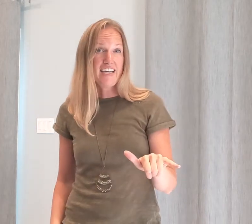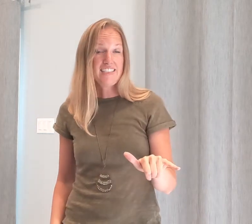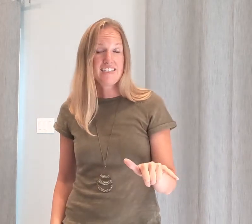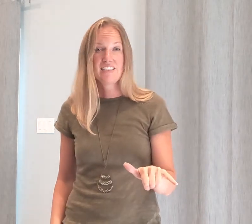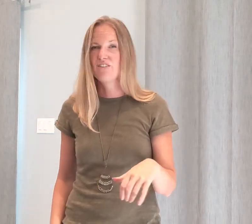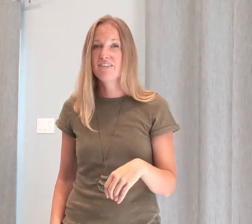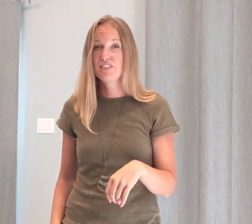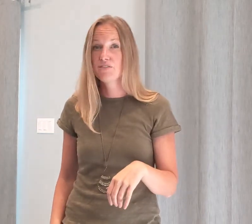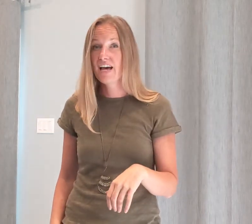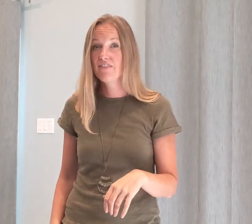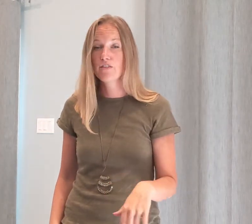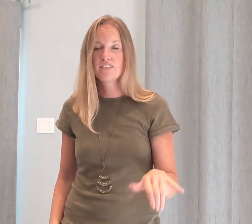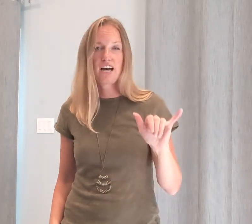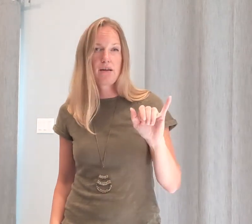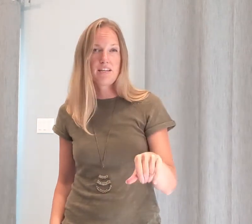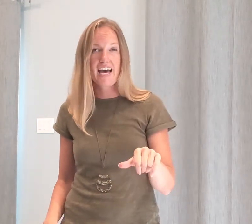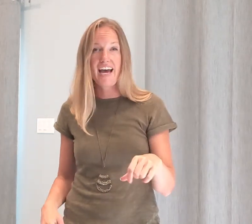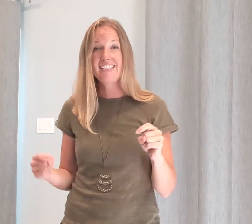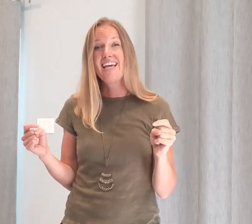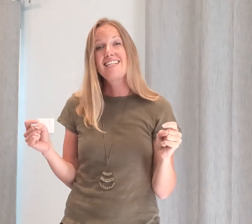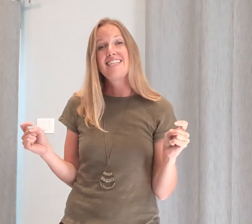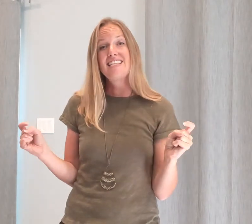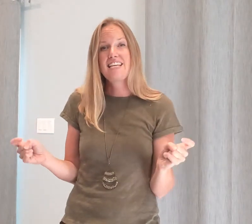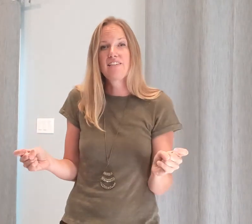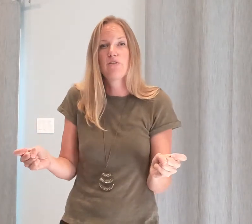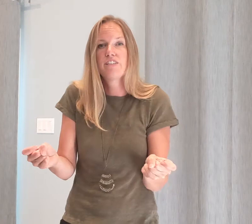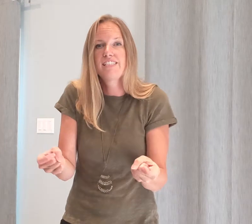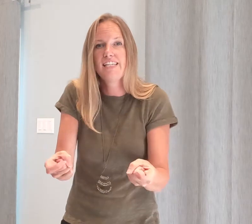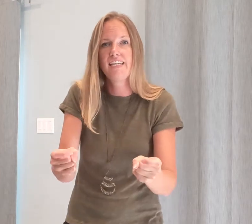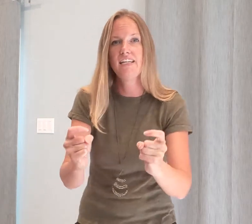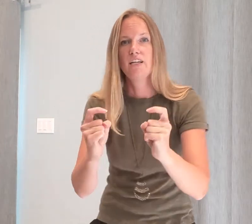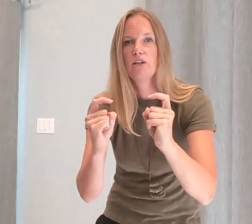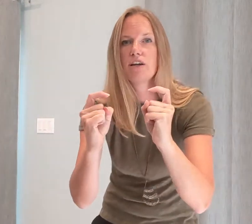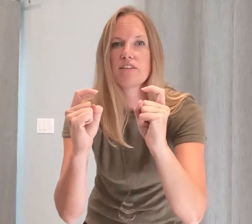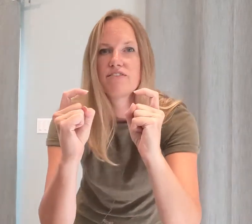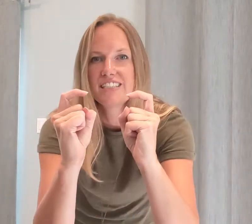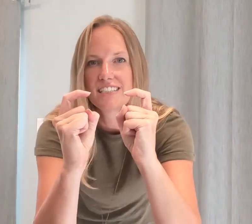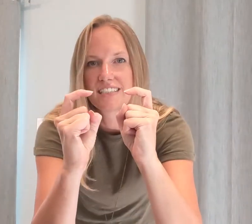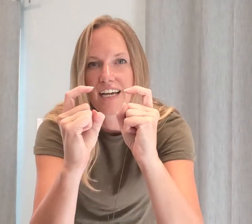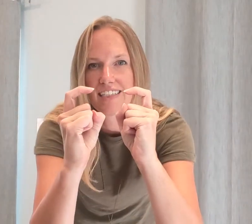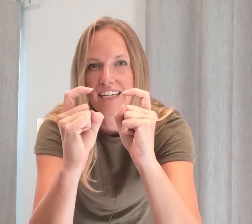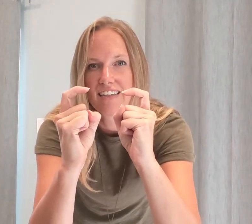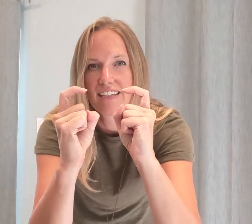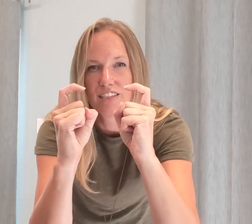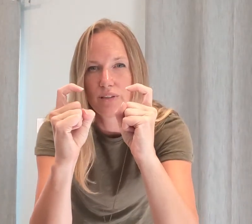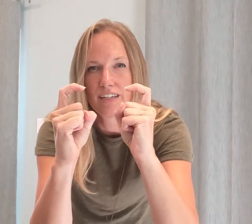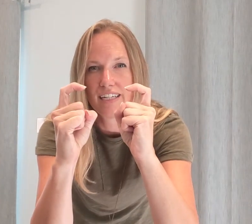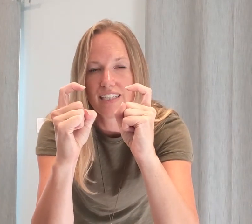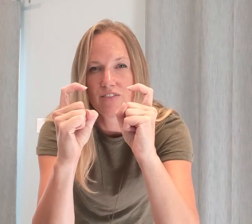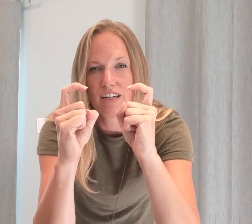that, you don't have to do that if you don't have time, that sin sick. So for sin, you have your fists kind of together like this with your index finger